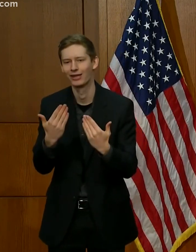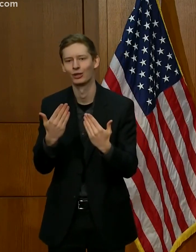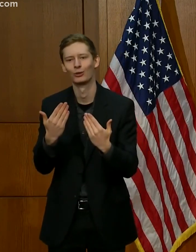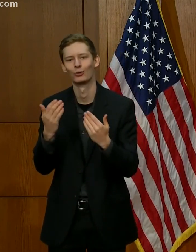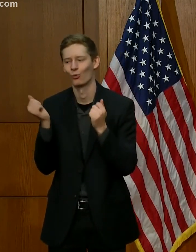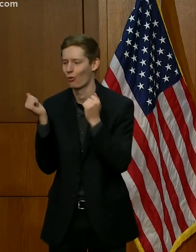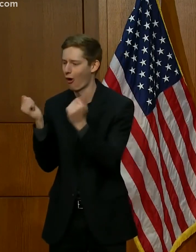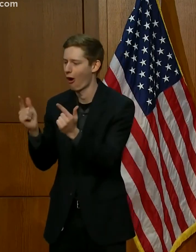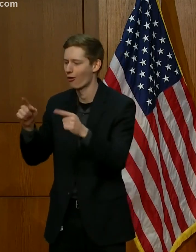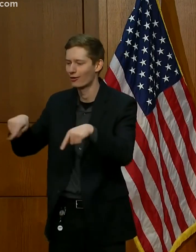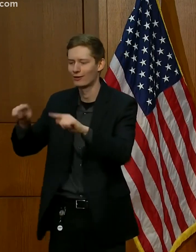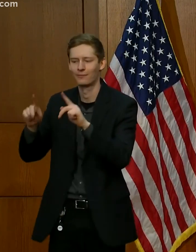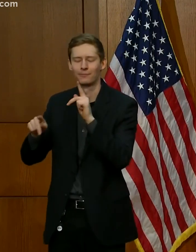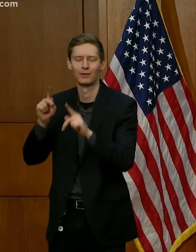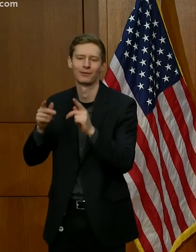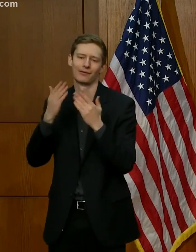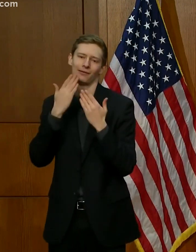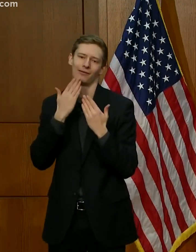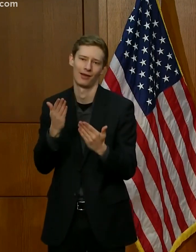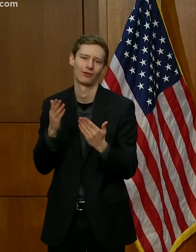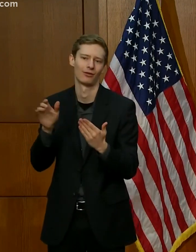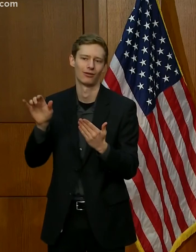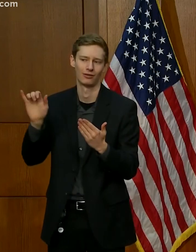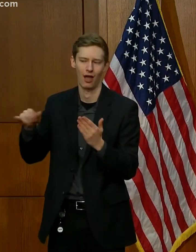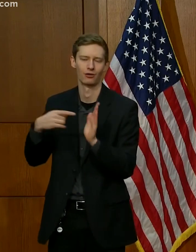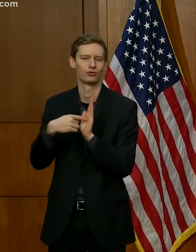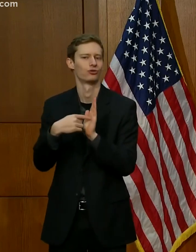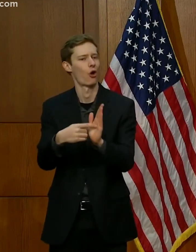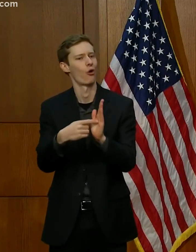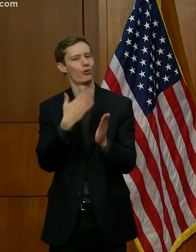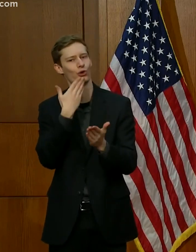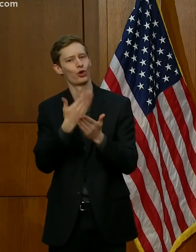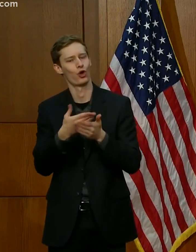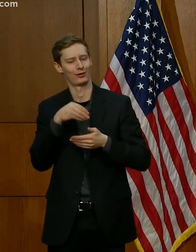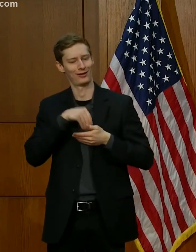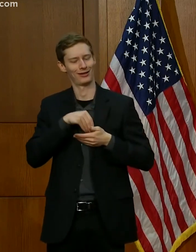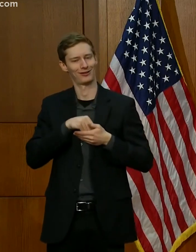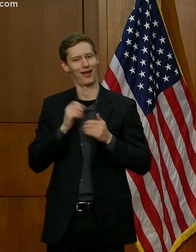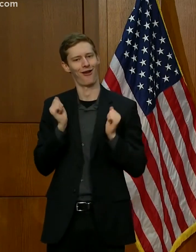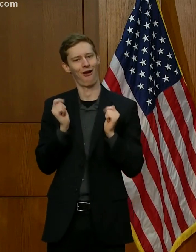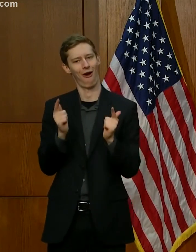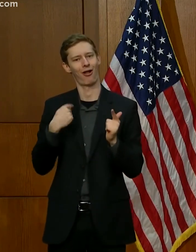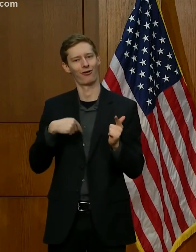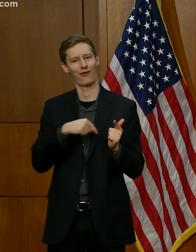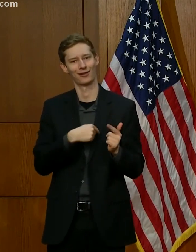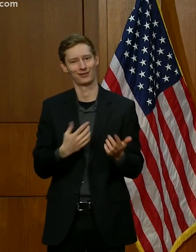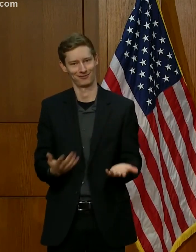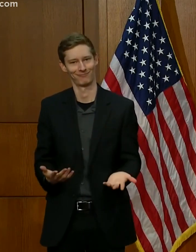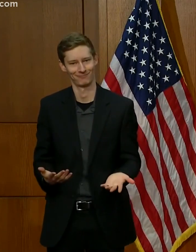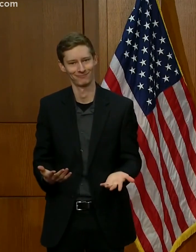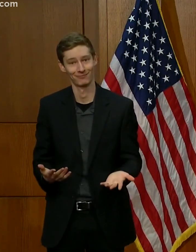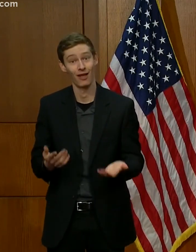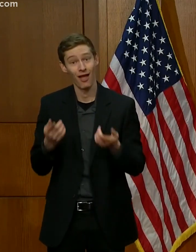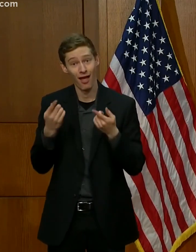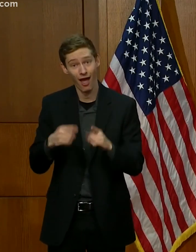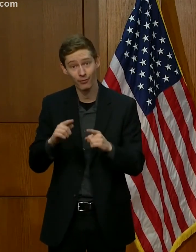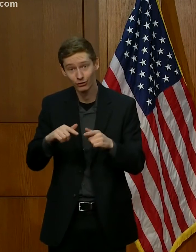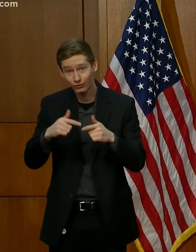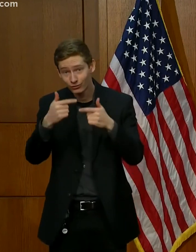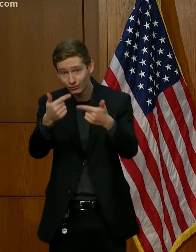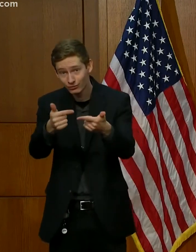these people. This has really brought out the good in all of us, I think, during these difficult times. But when you go in for your